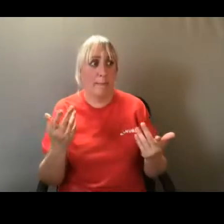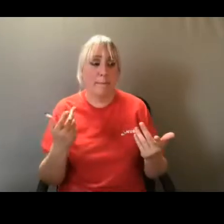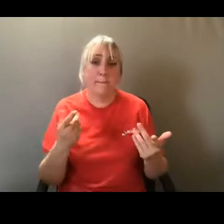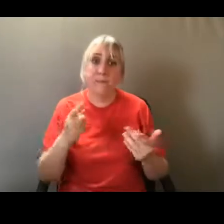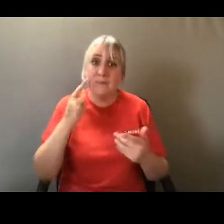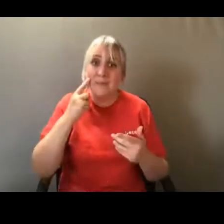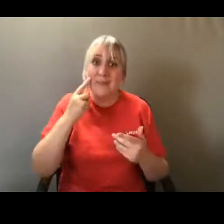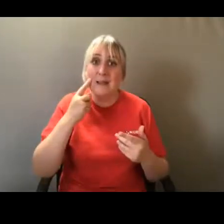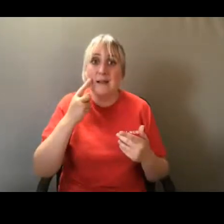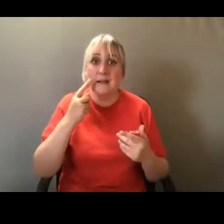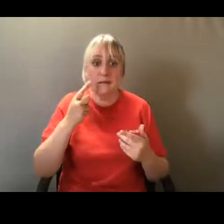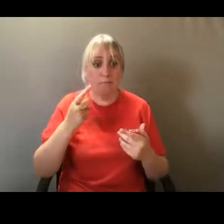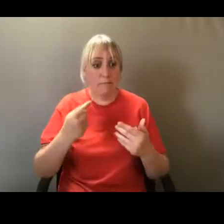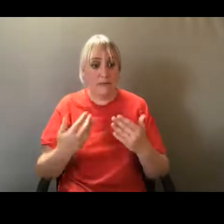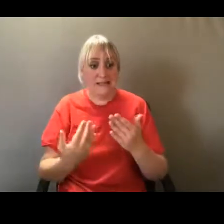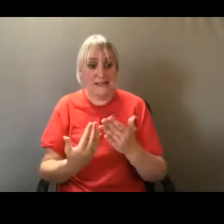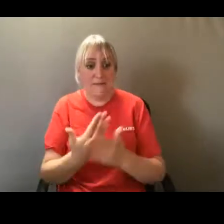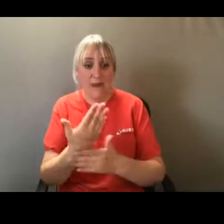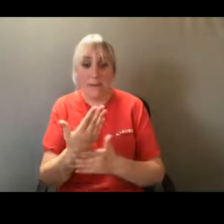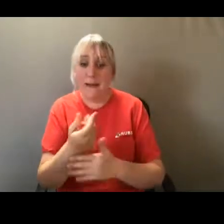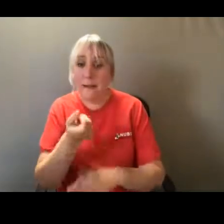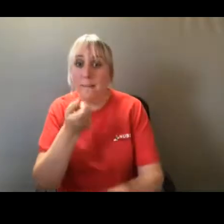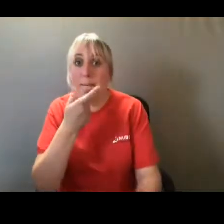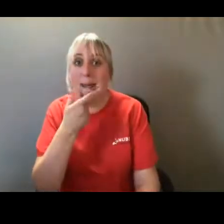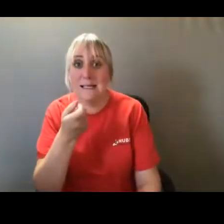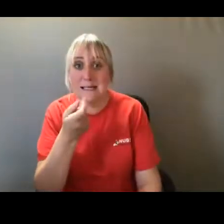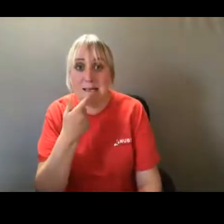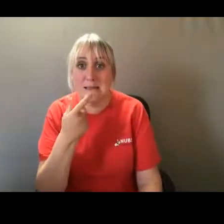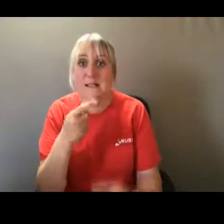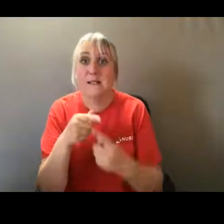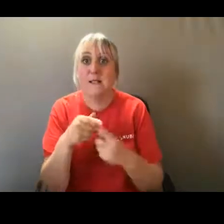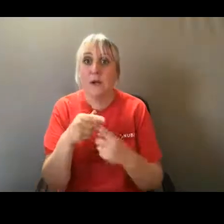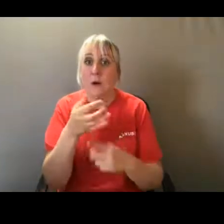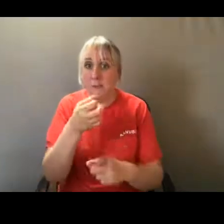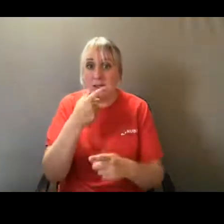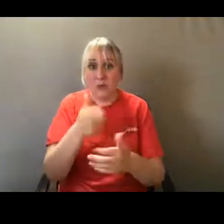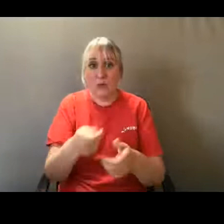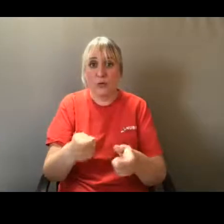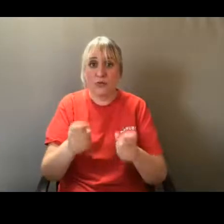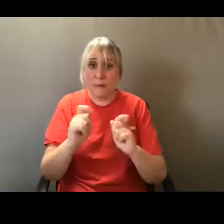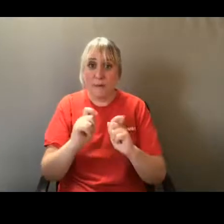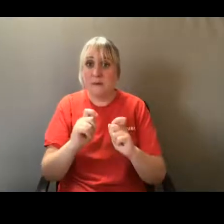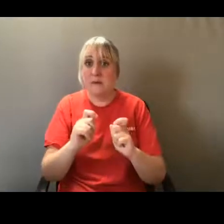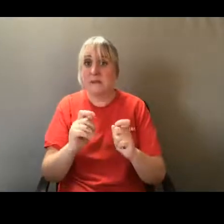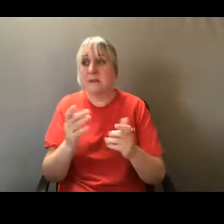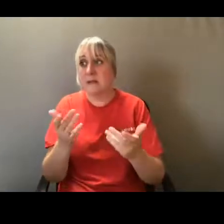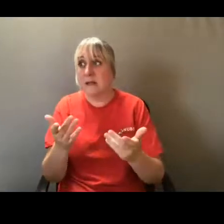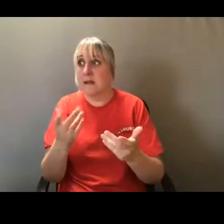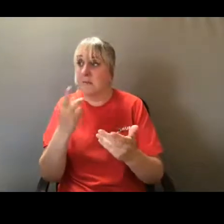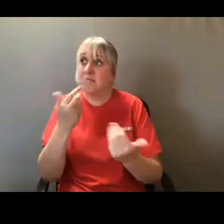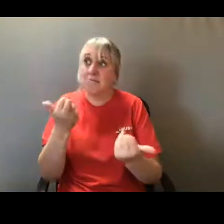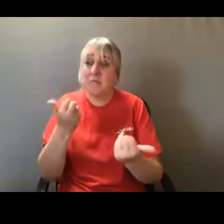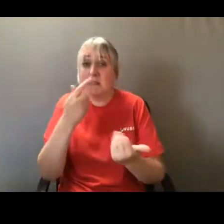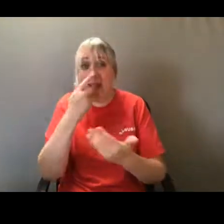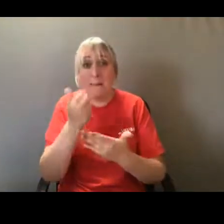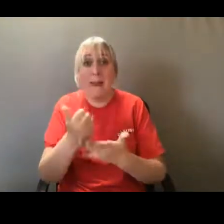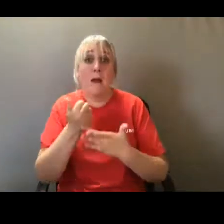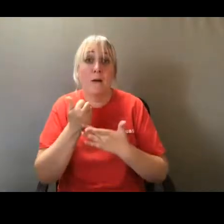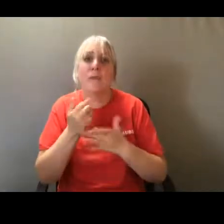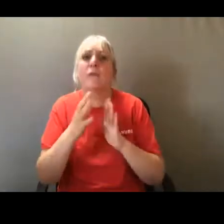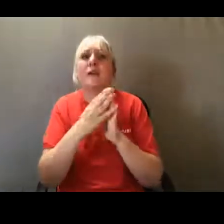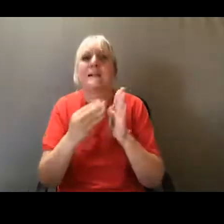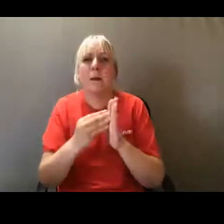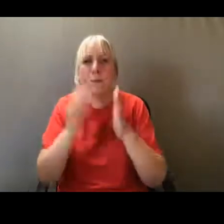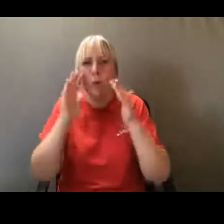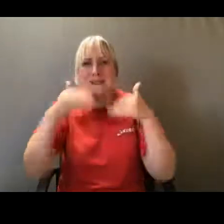development of medicines to support people, or medical treatments to support people, can be extremely helpful. For example, with autistic people, a